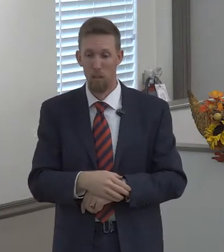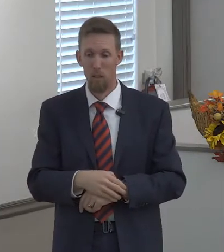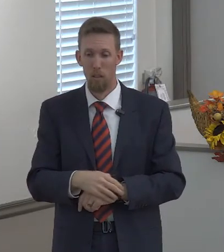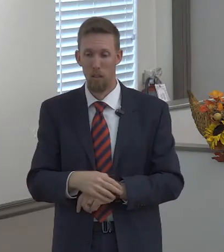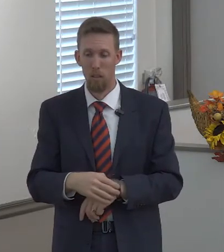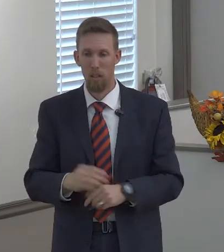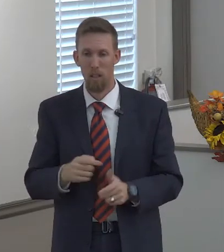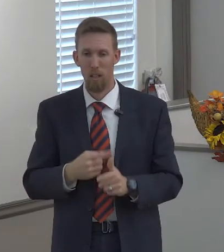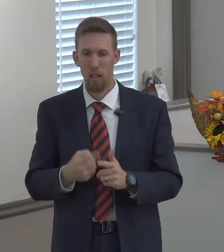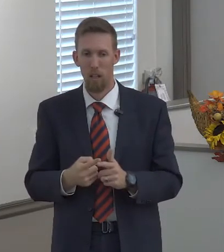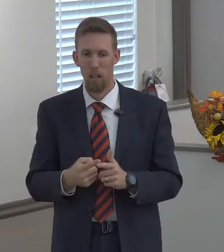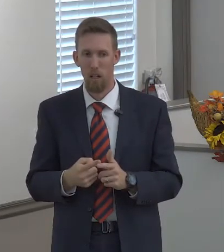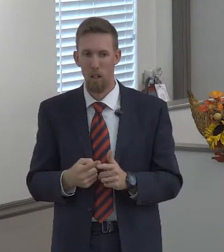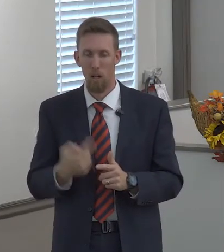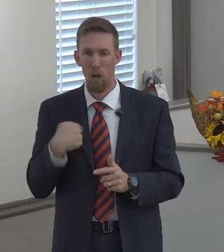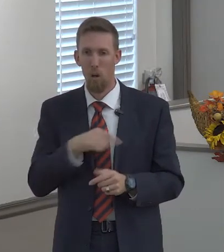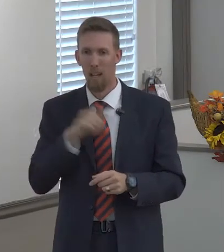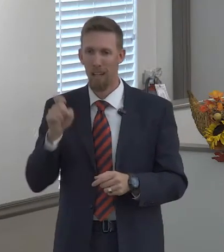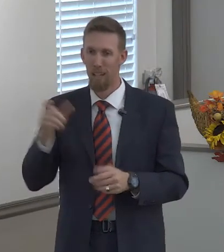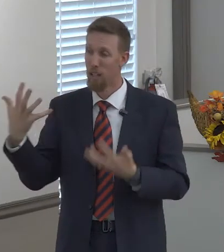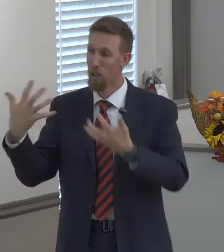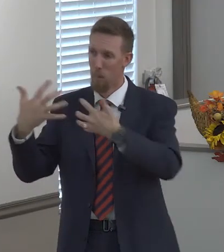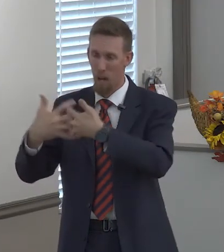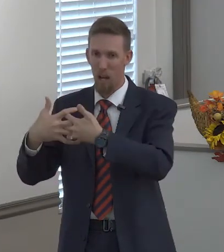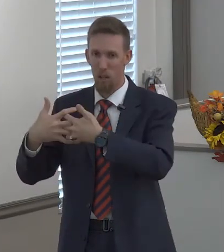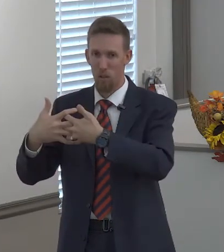Thanksgiving. Oh yeah, I'll be there.